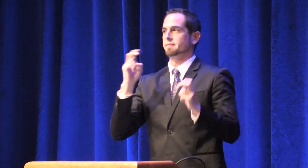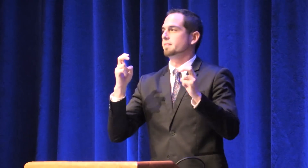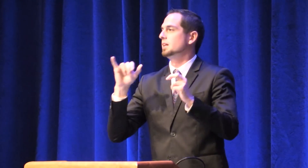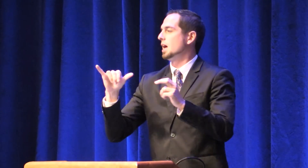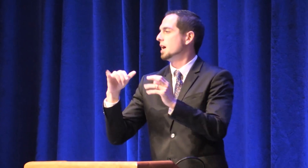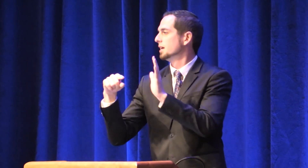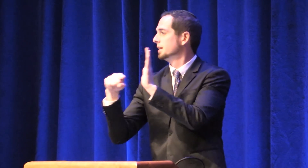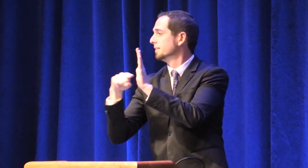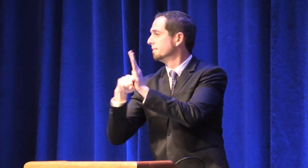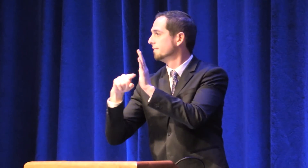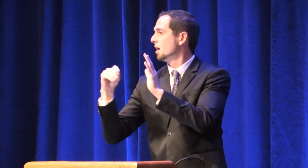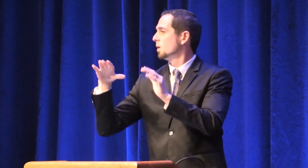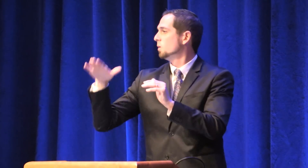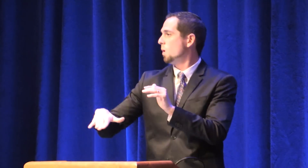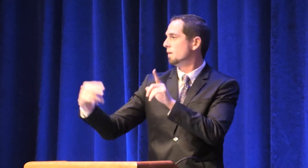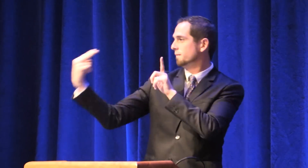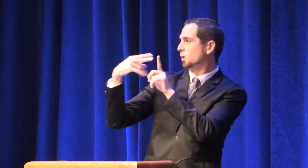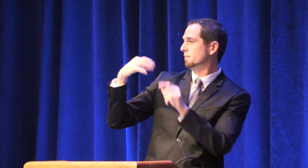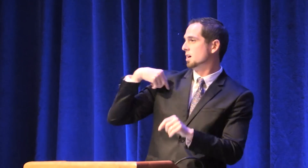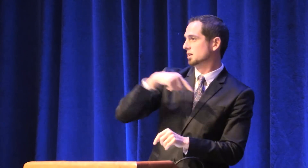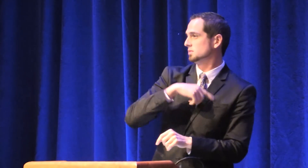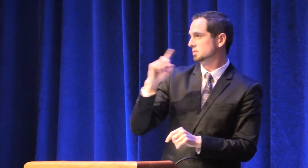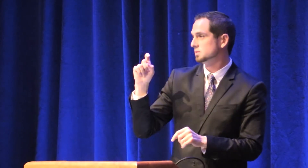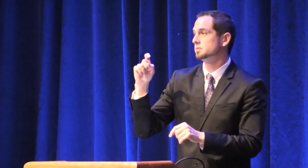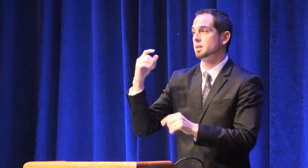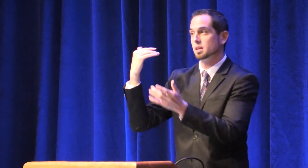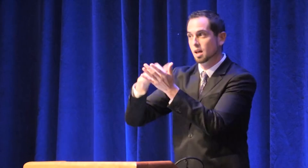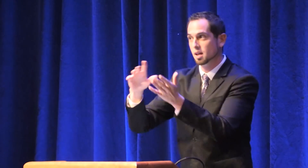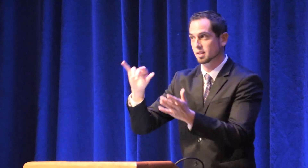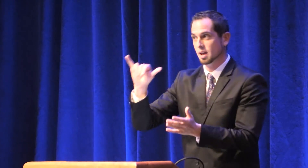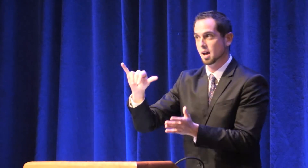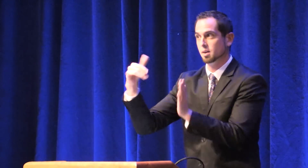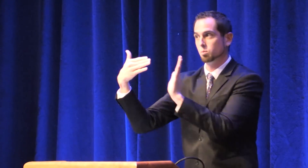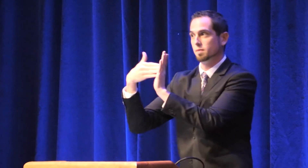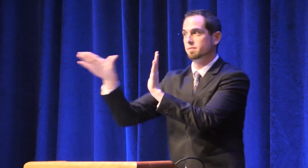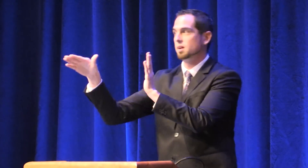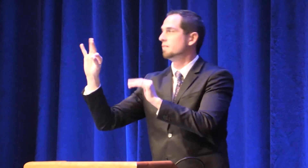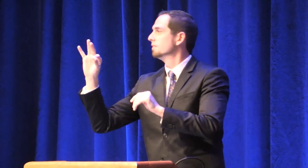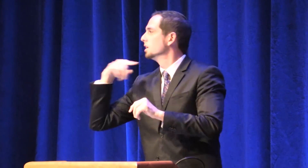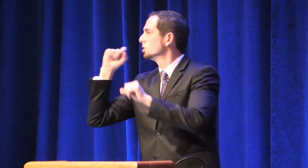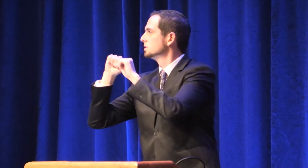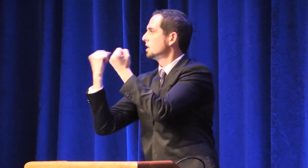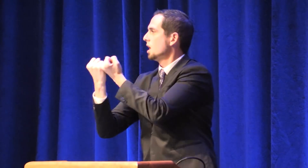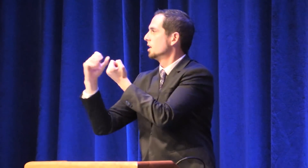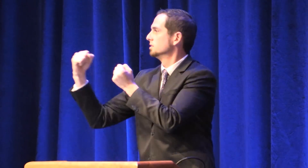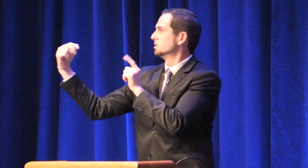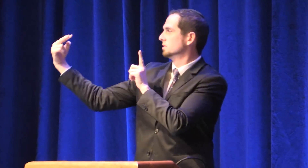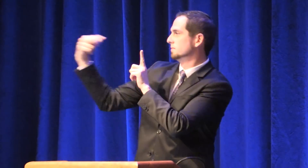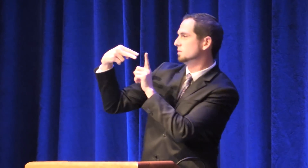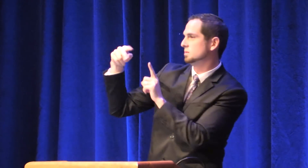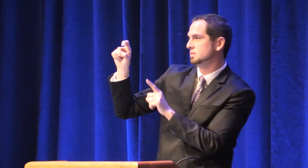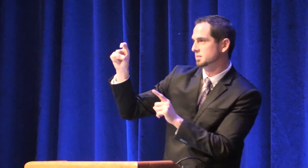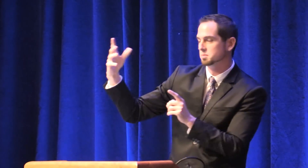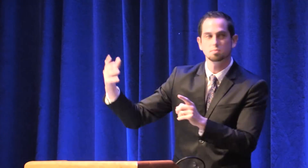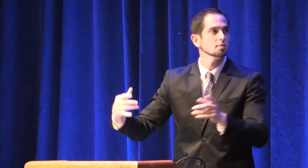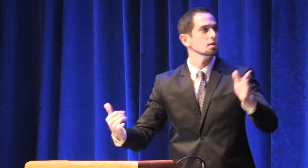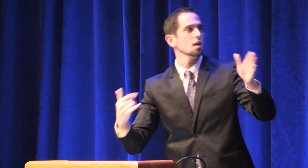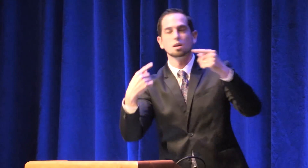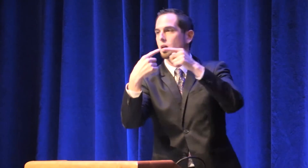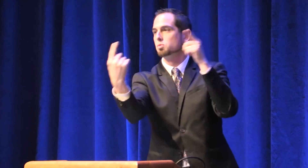and that it hasn't stopped him from pursuing his athletic dreams. So again, this may be a reflection